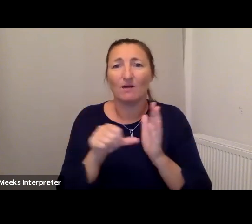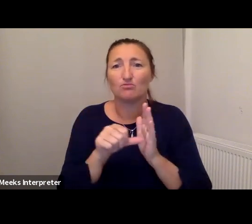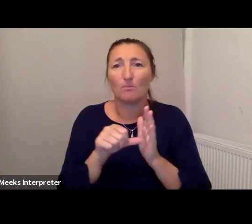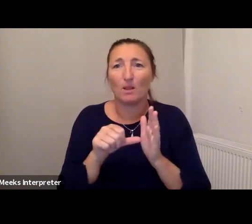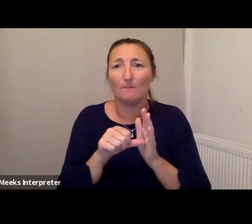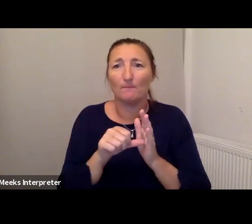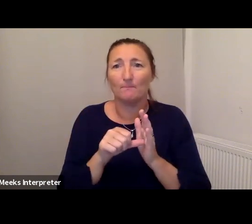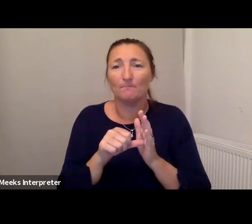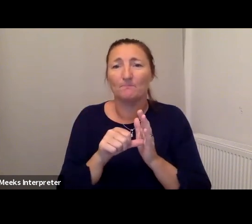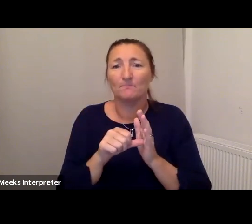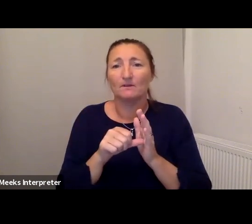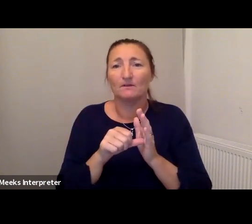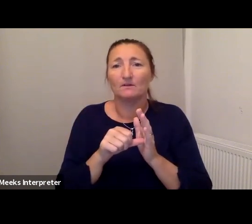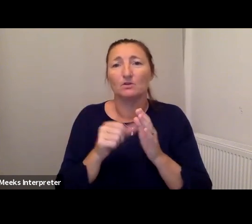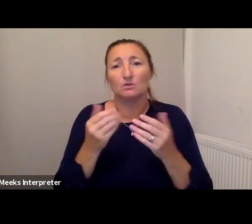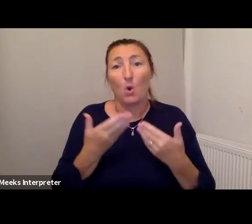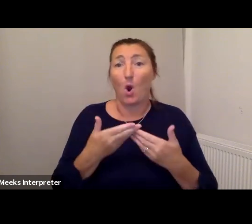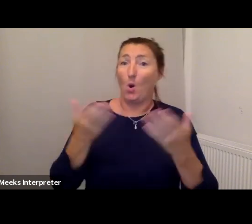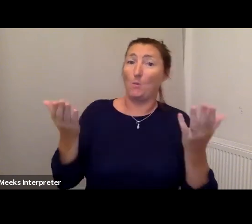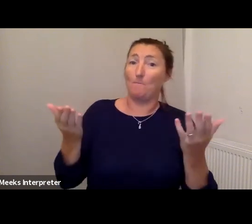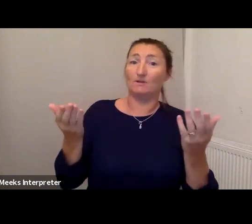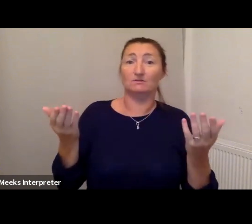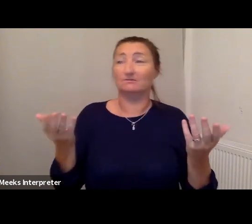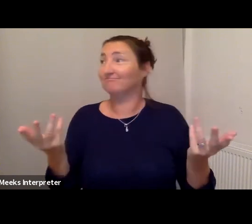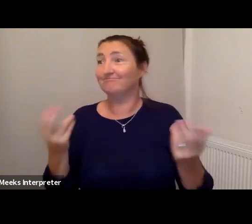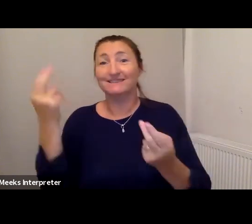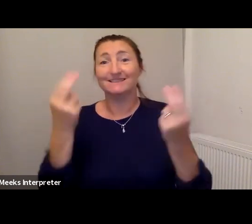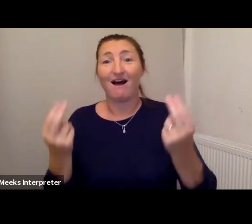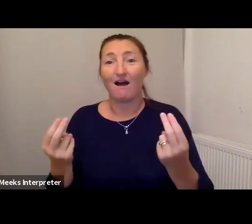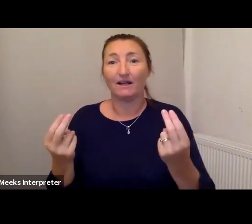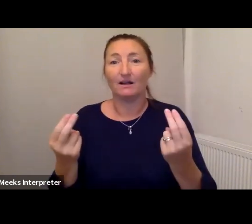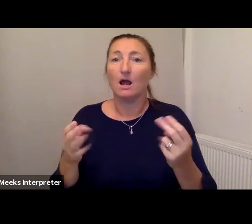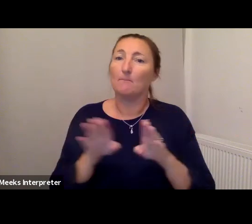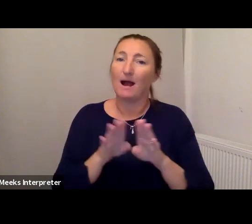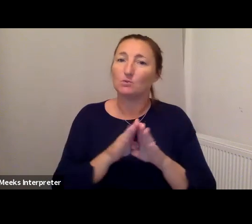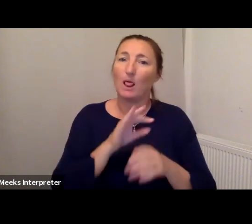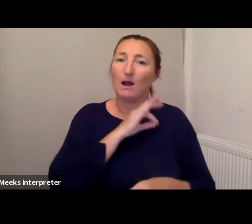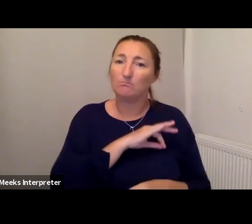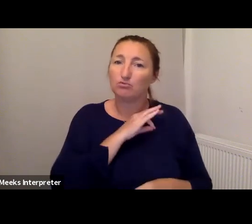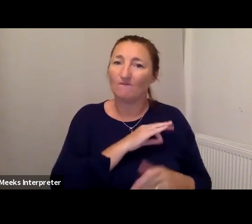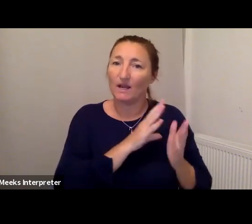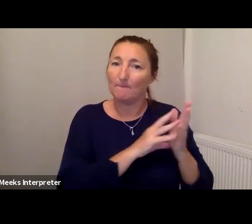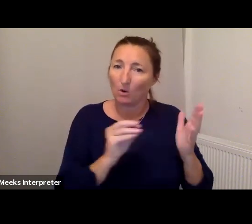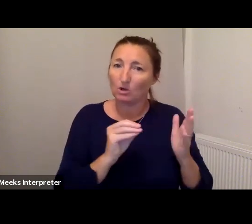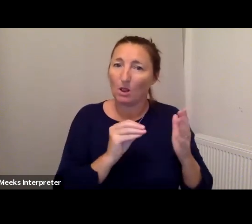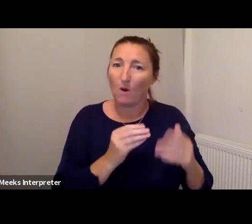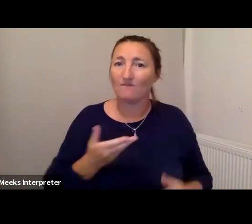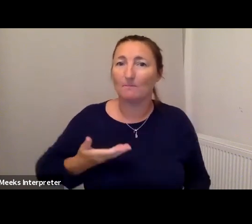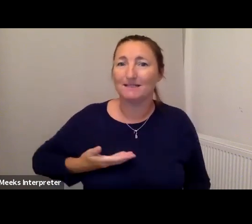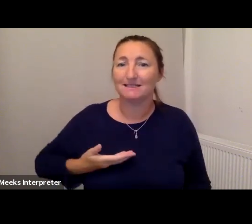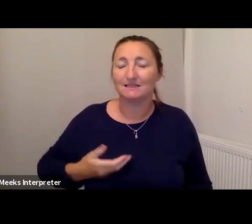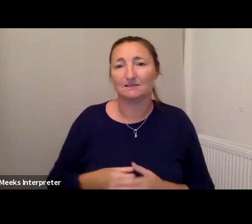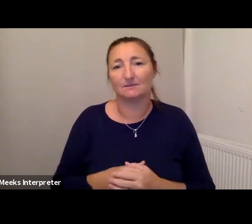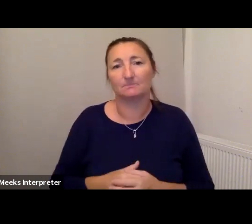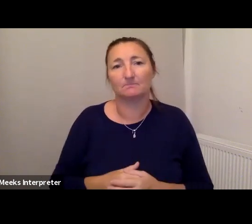link between open source design, but also facilitating profit-driven models. I'm sorry, I don't know what